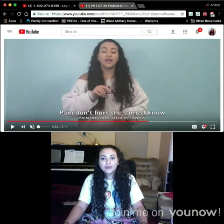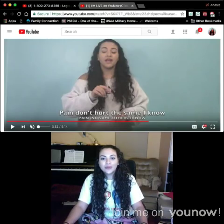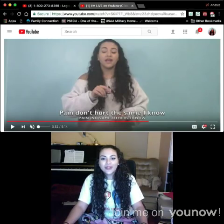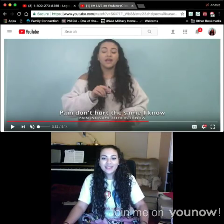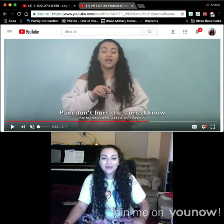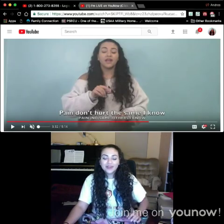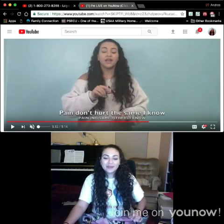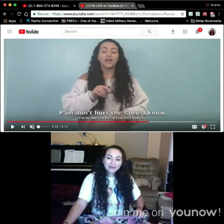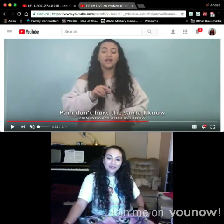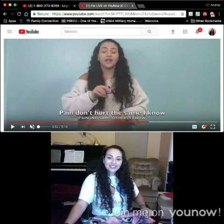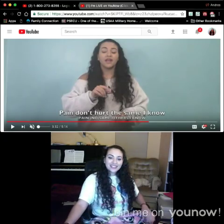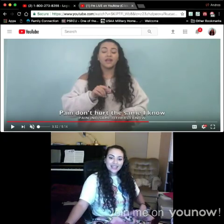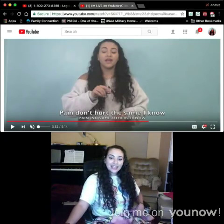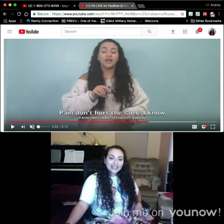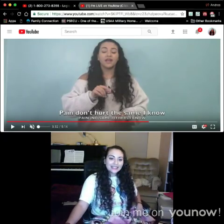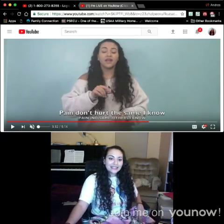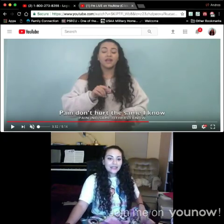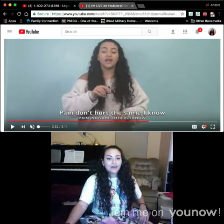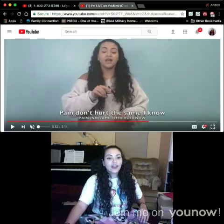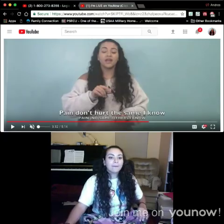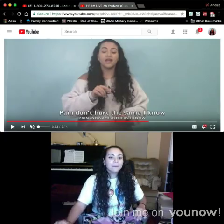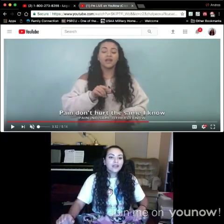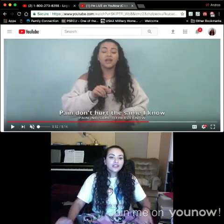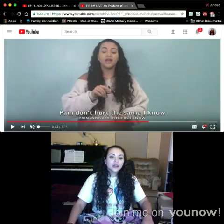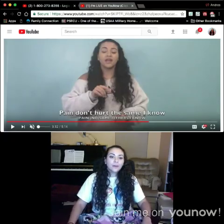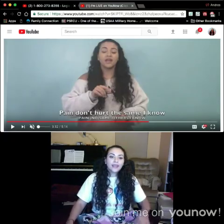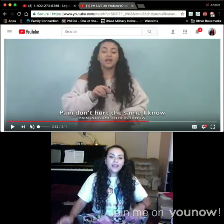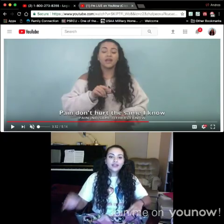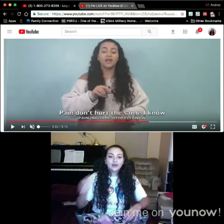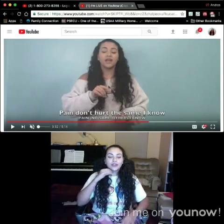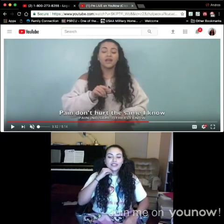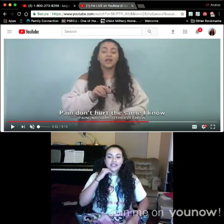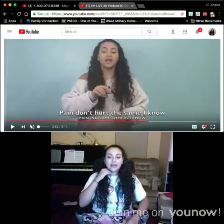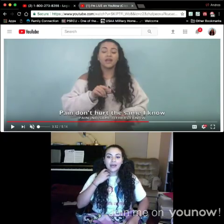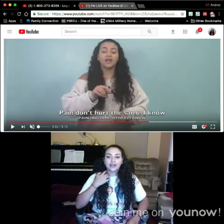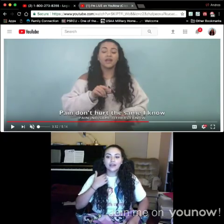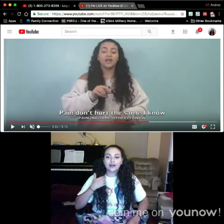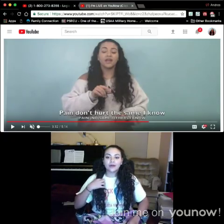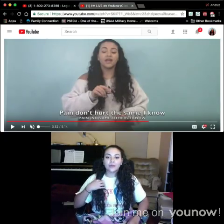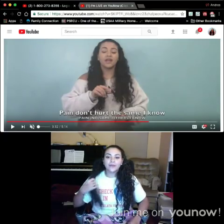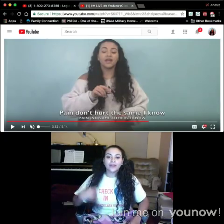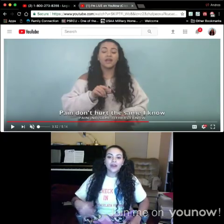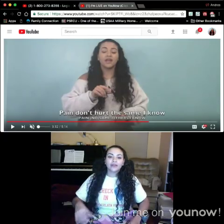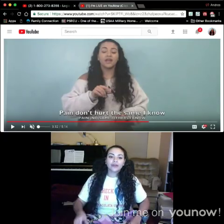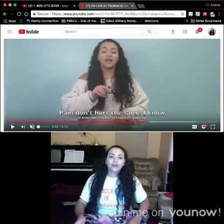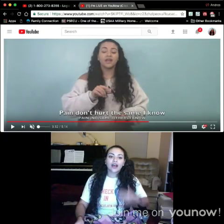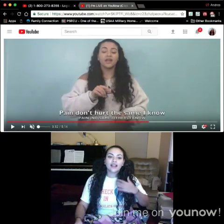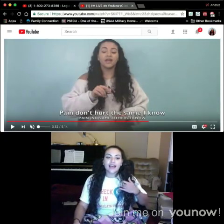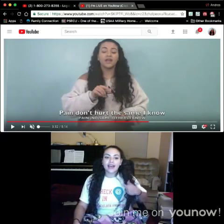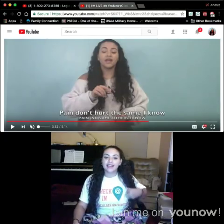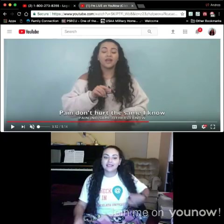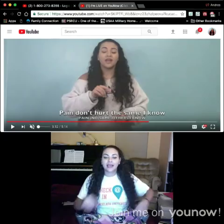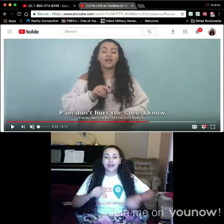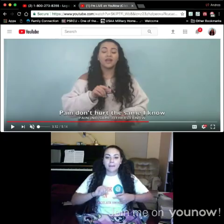Ooh, cool, guys. We moved up to number 13. Nice stuff. Okay, so pain, don't hurt the same, I know. For